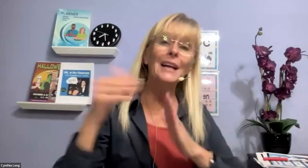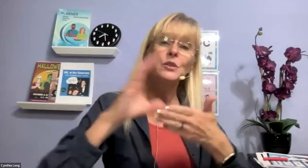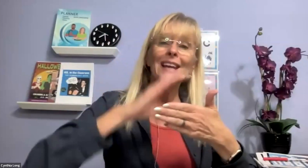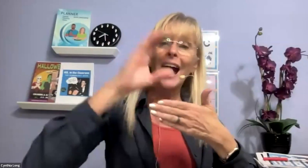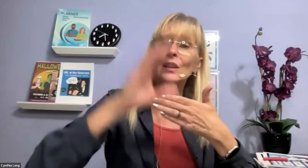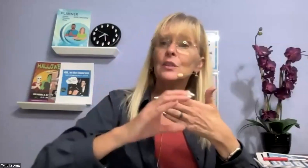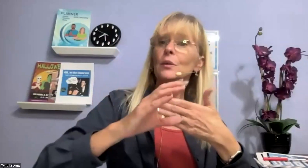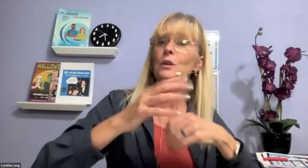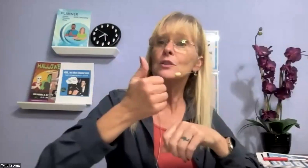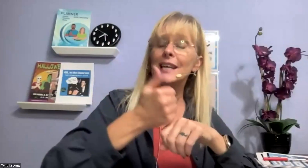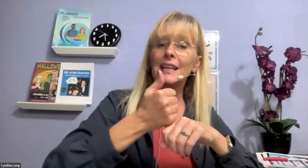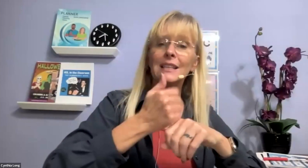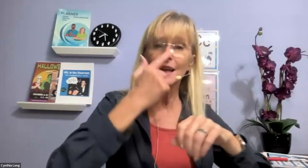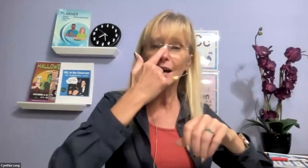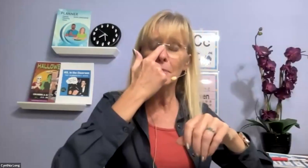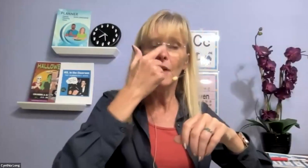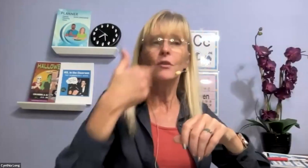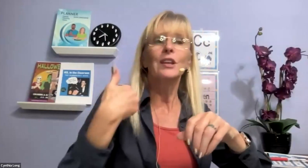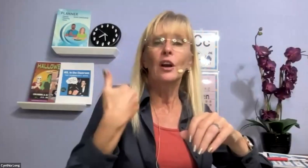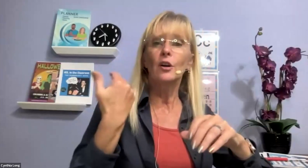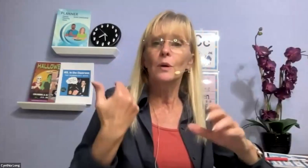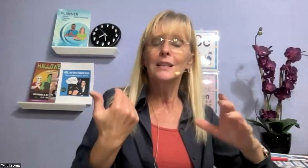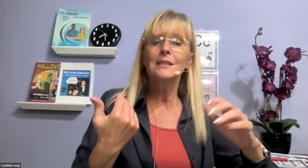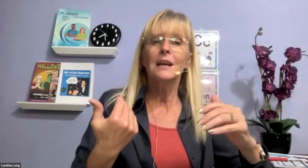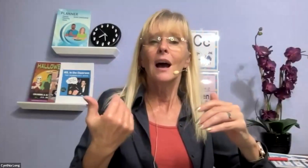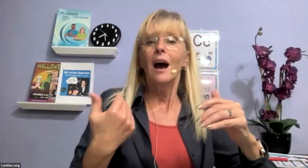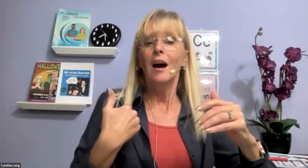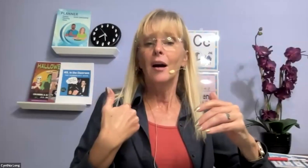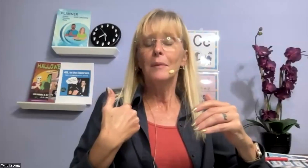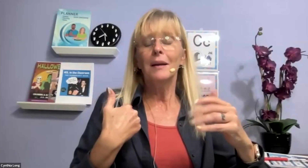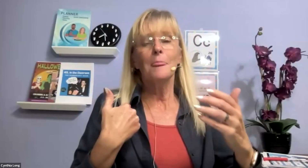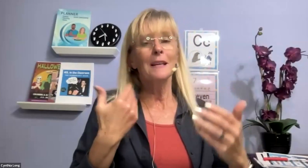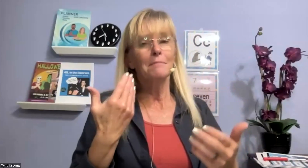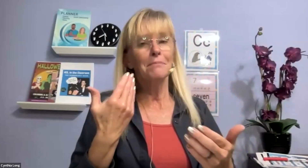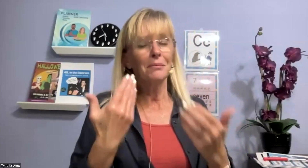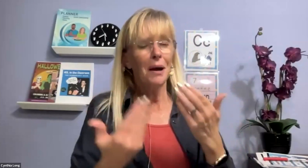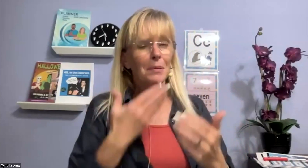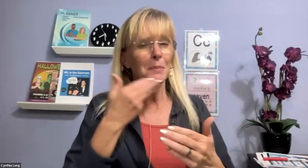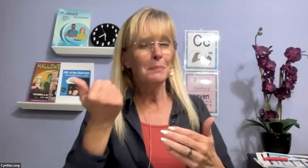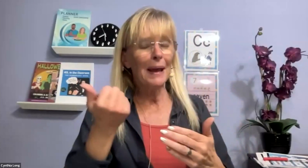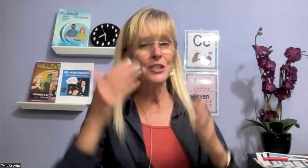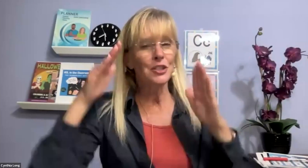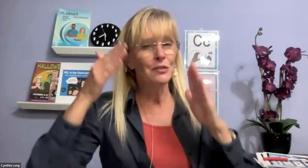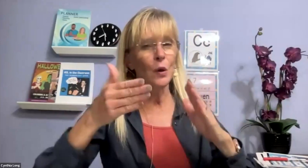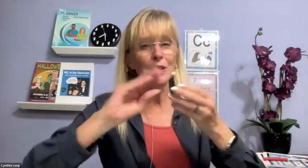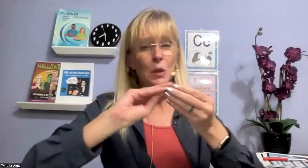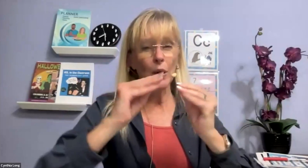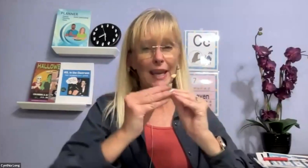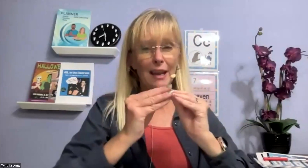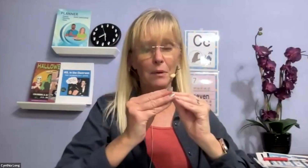to the calendar. When you're setting this up for the younger ones, it's probably best just to focus on